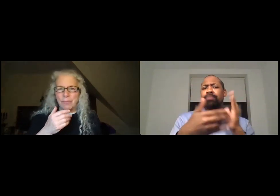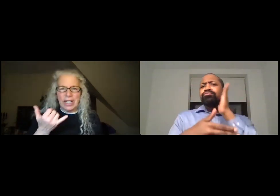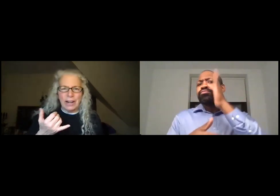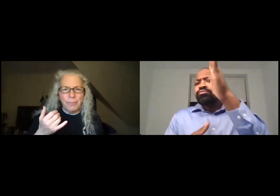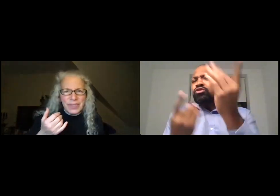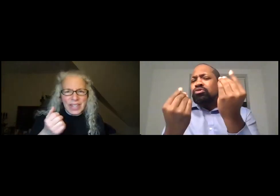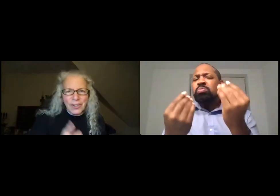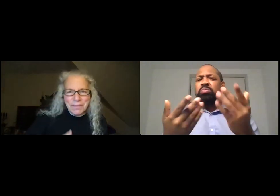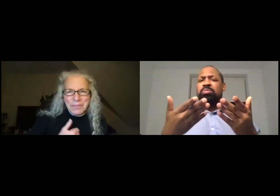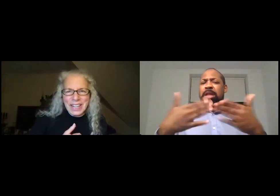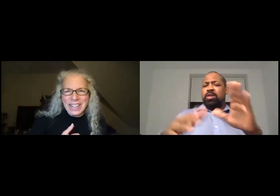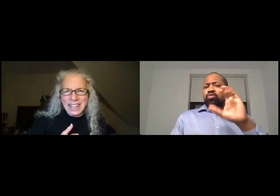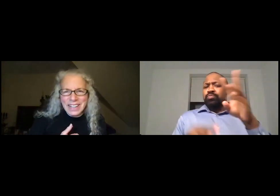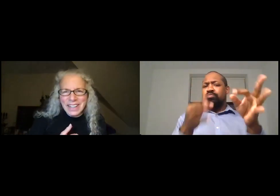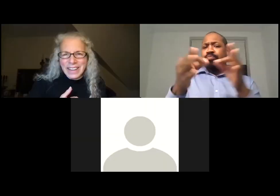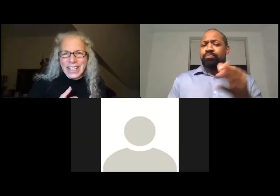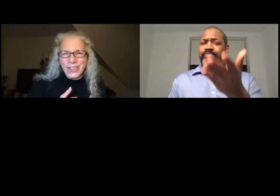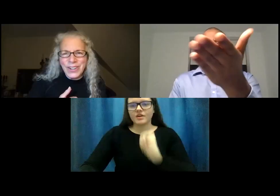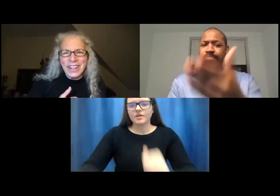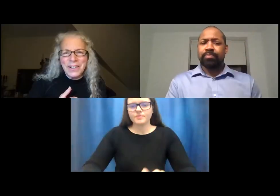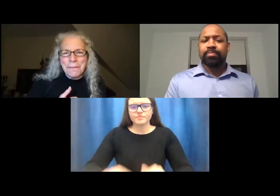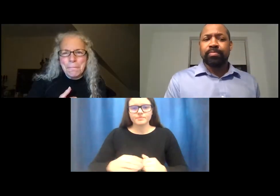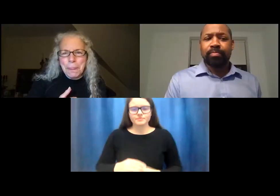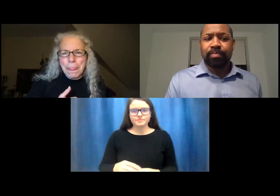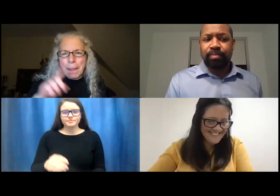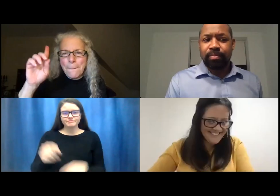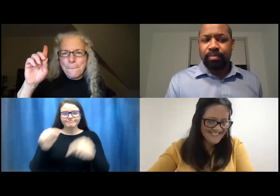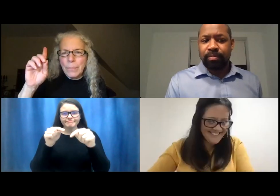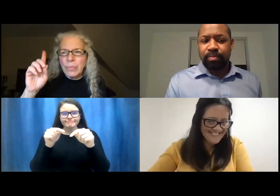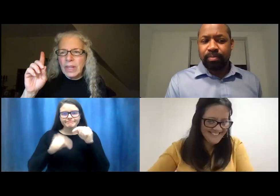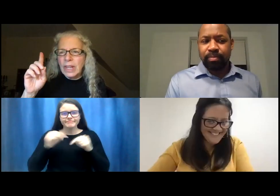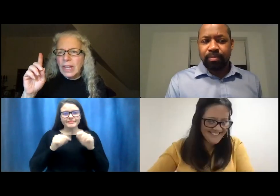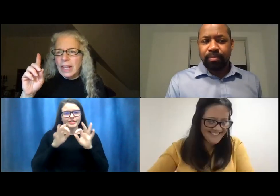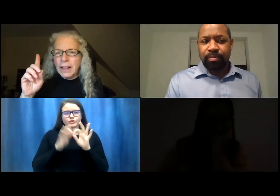see him right now. Sorry. Thank you.